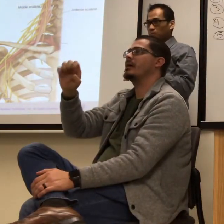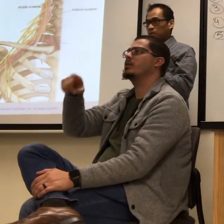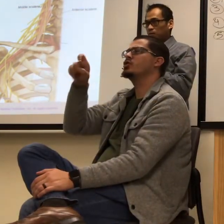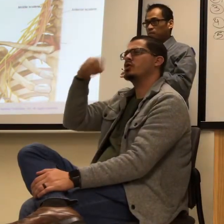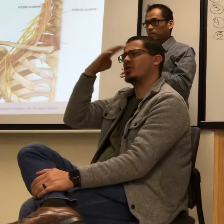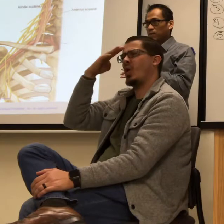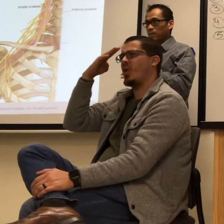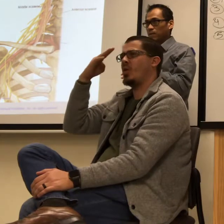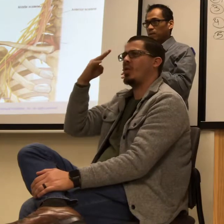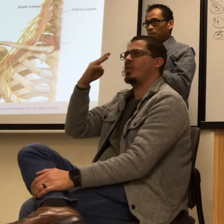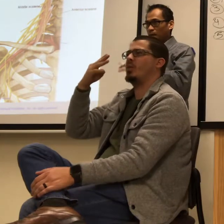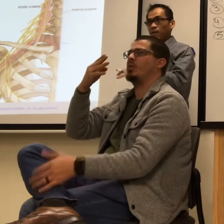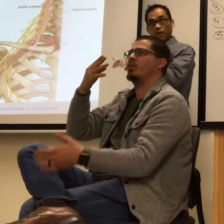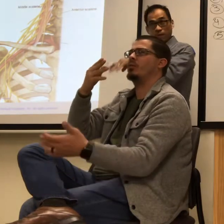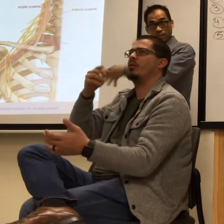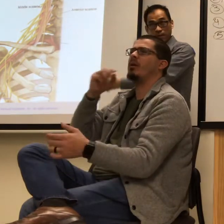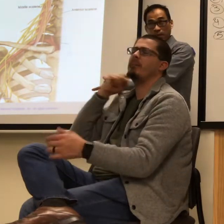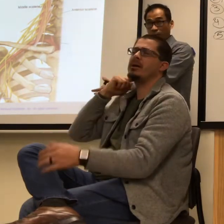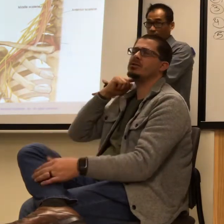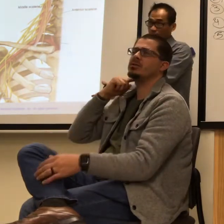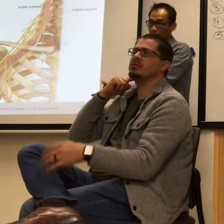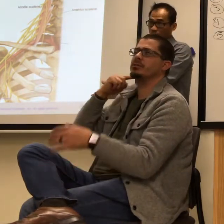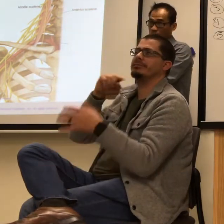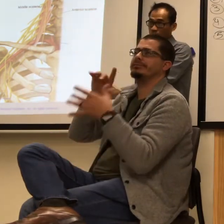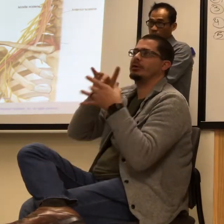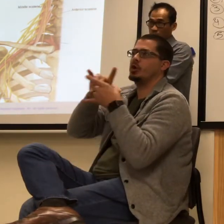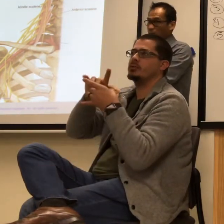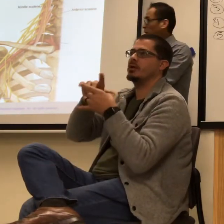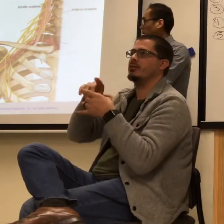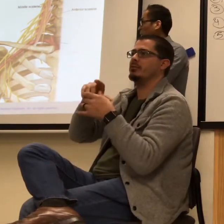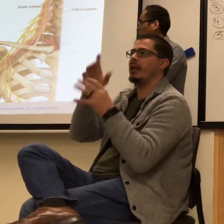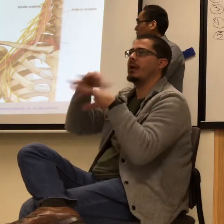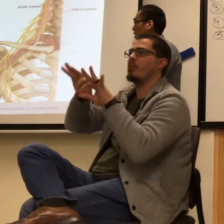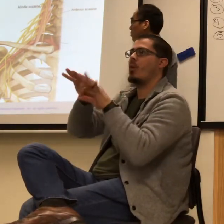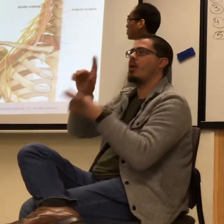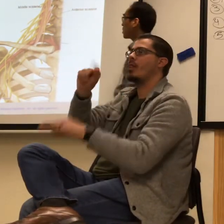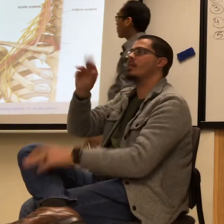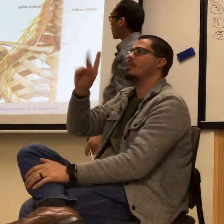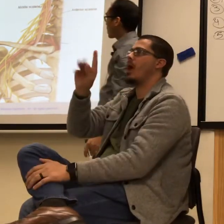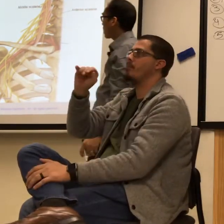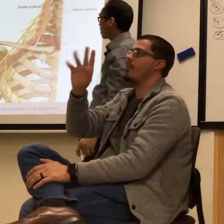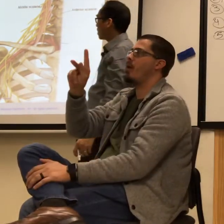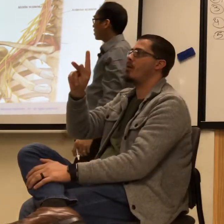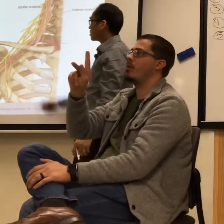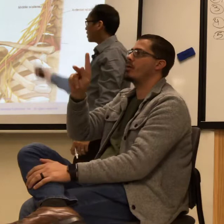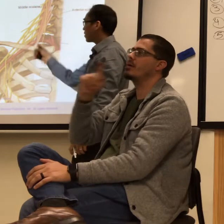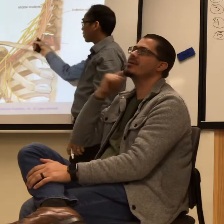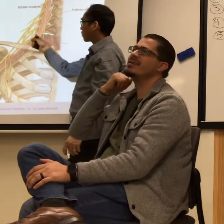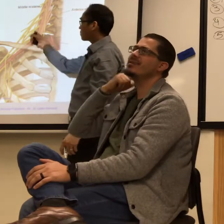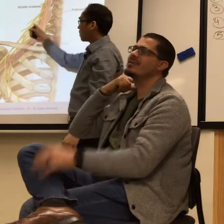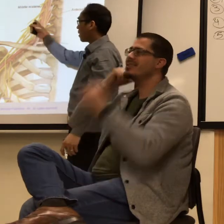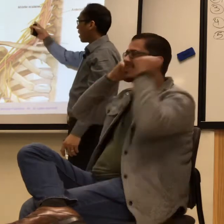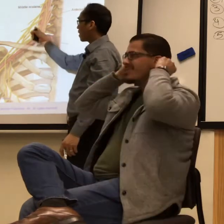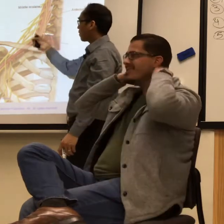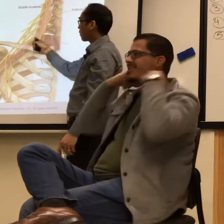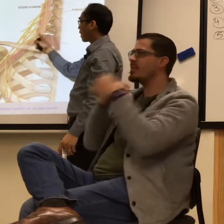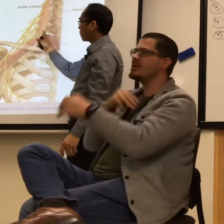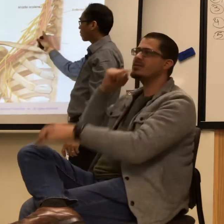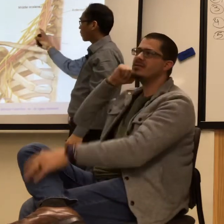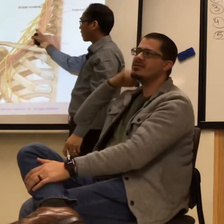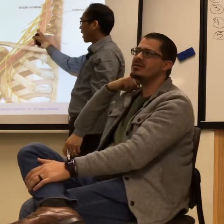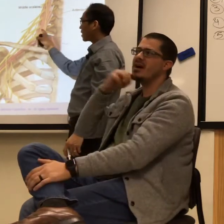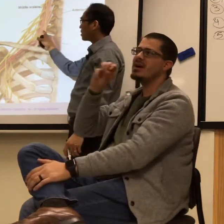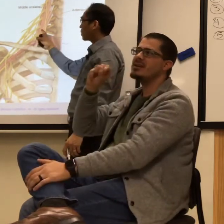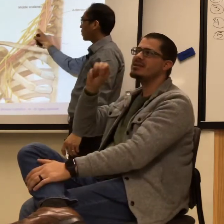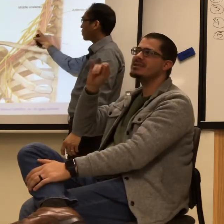in terms of them being a landmark. Okay. Usually when I see the nerves pop out of there, I